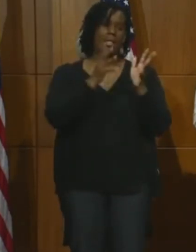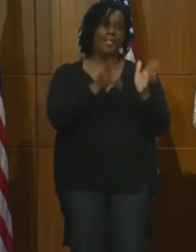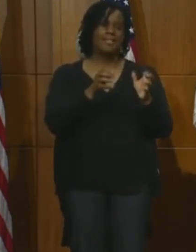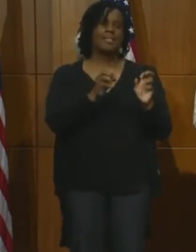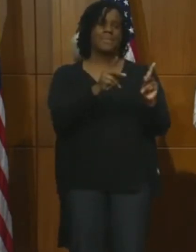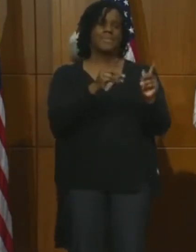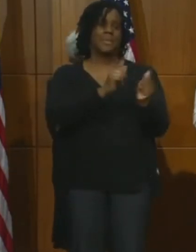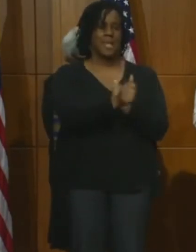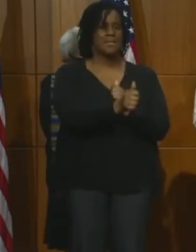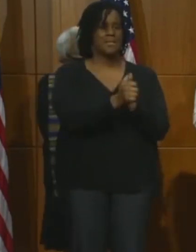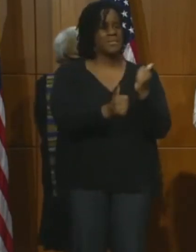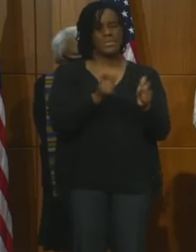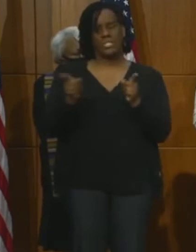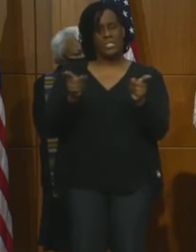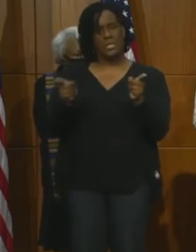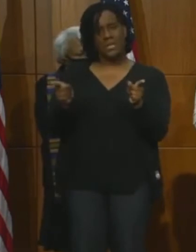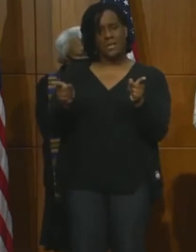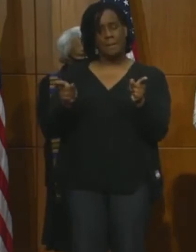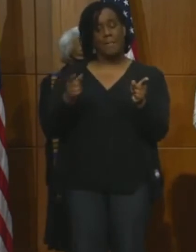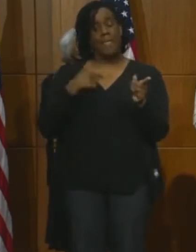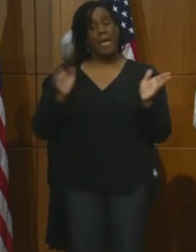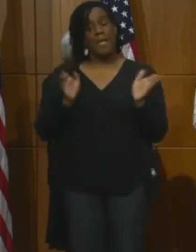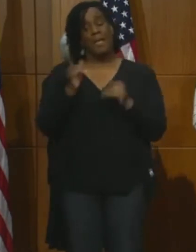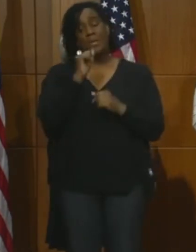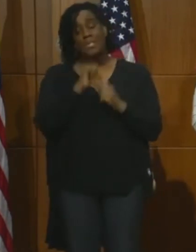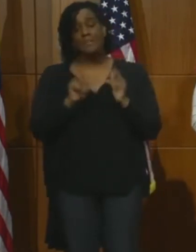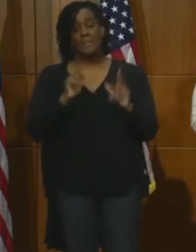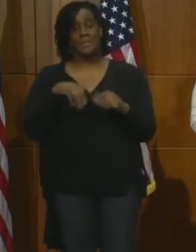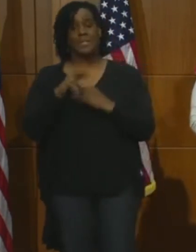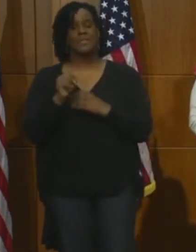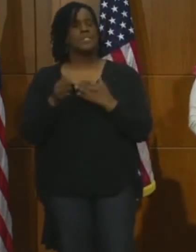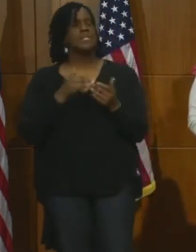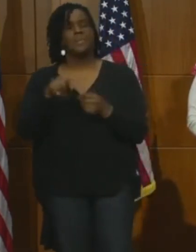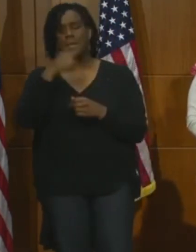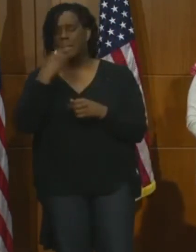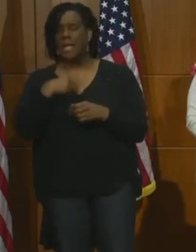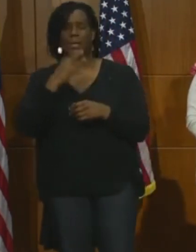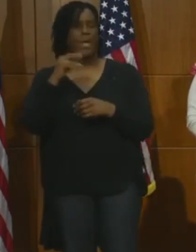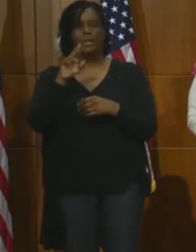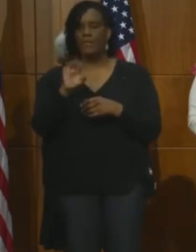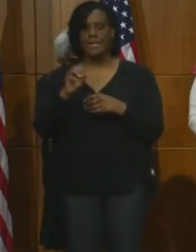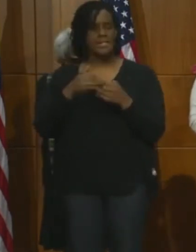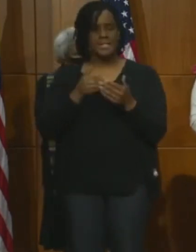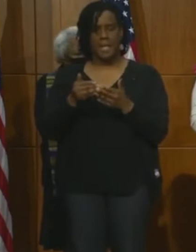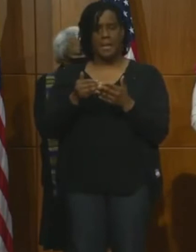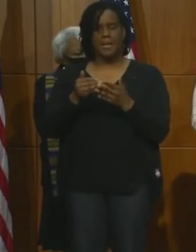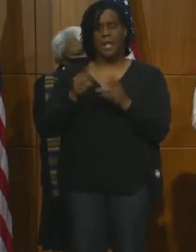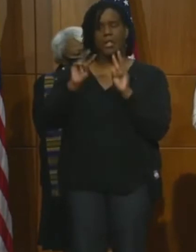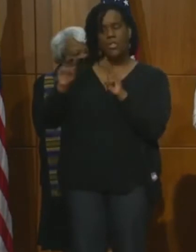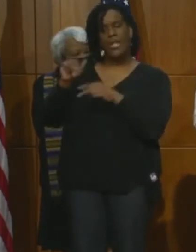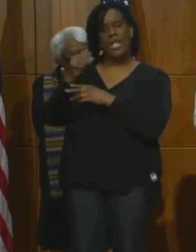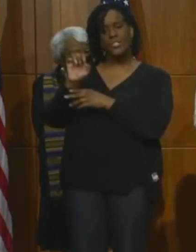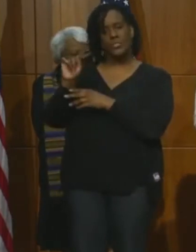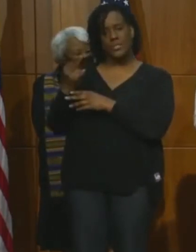moment pass? I encourage every Virginian, no matter your race, to treat Juneteenth as a time for